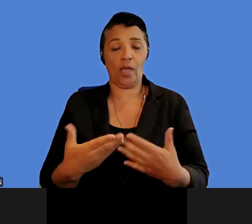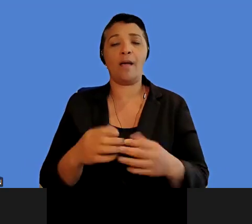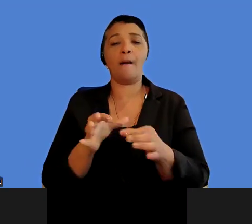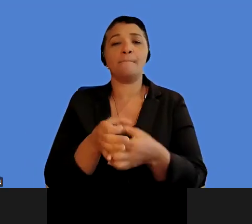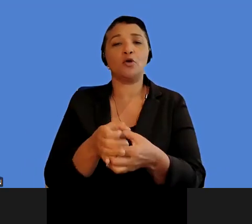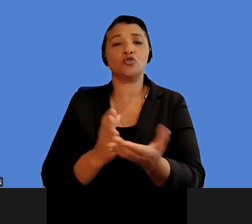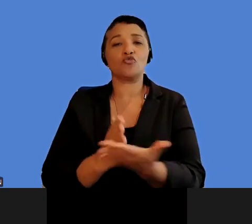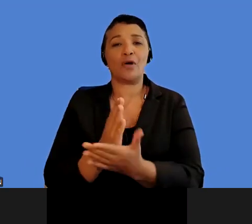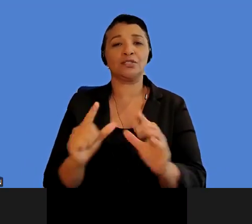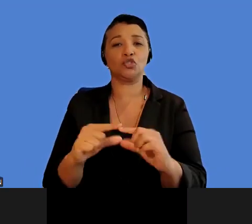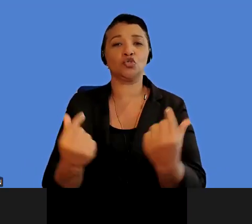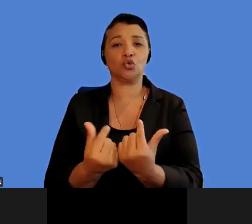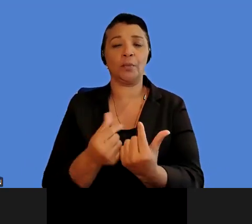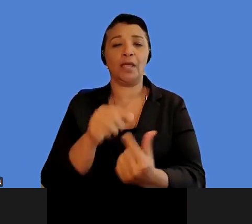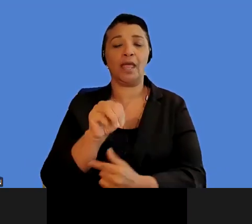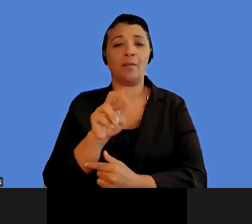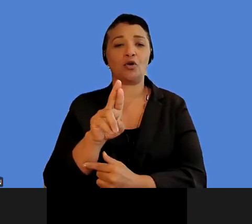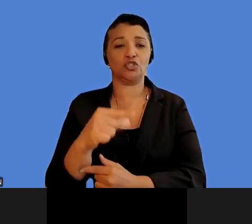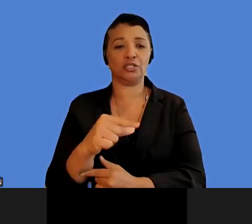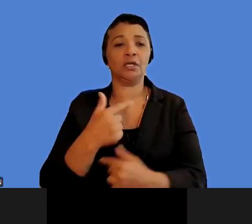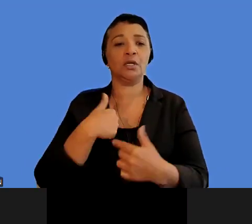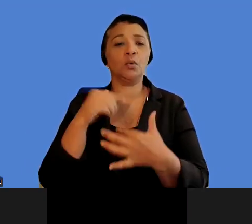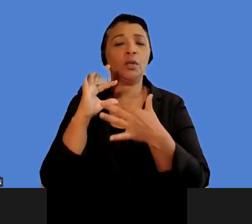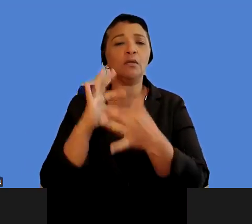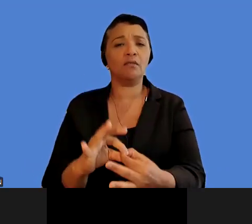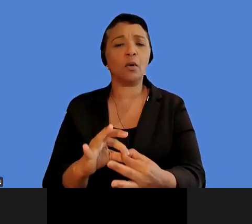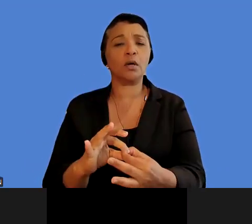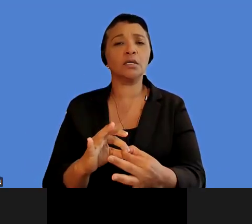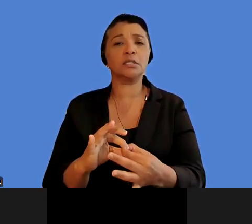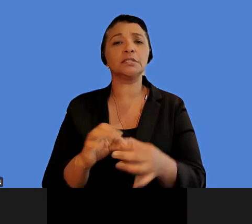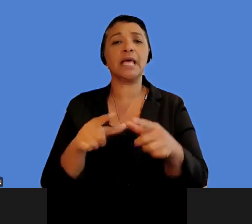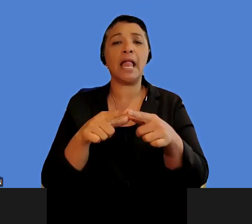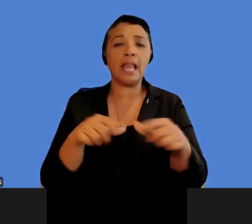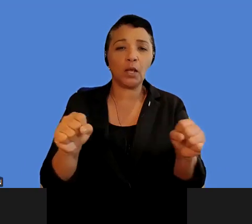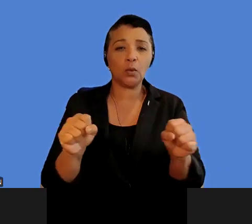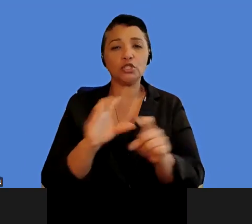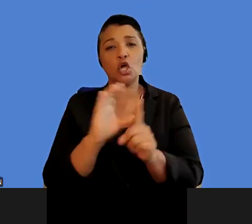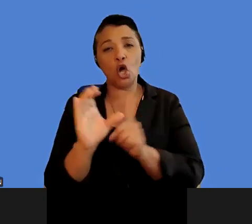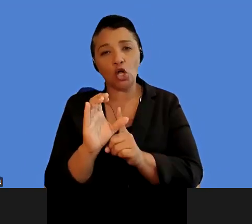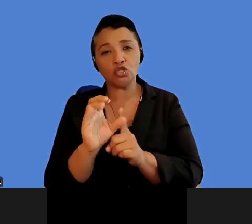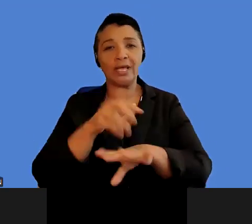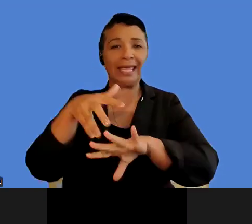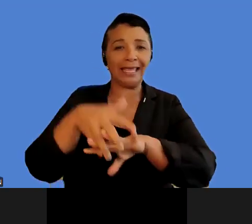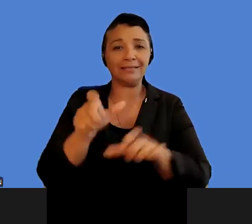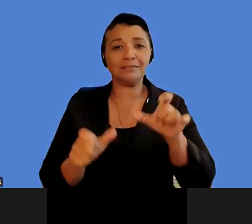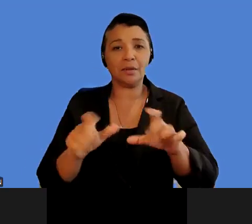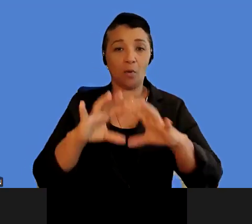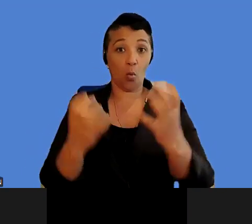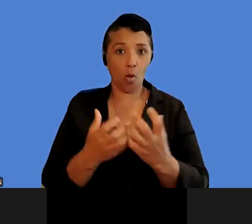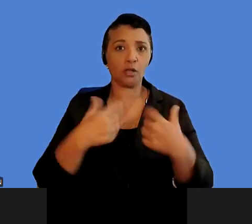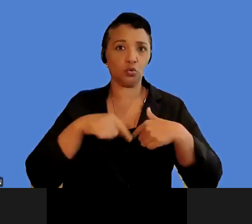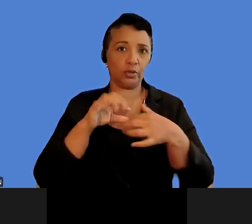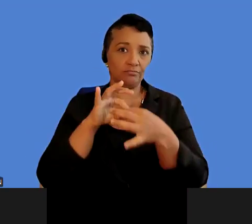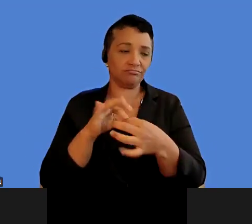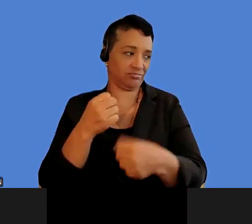human rights organization working with ethnic, religious, and linguistic minorities and Indigenous peoples worldwide. Thank